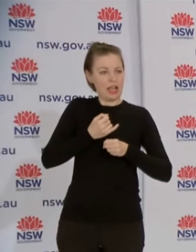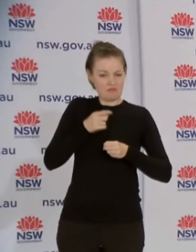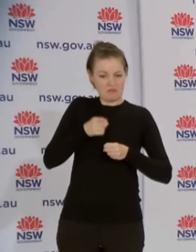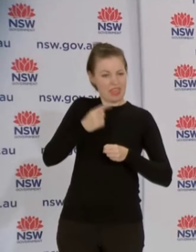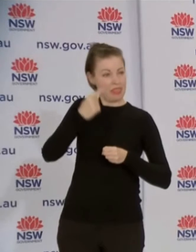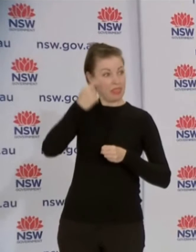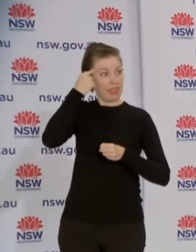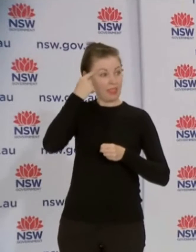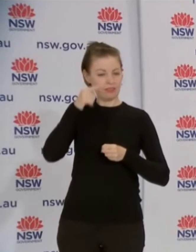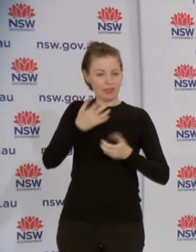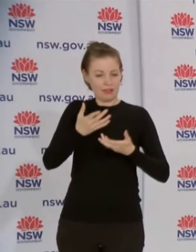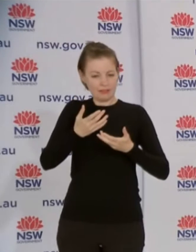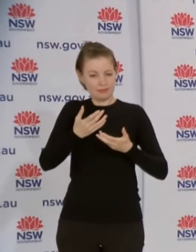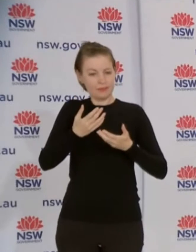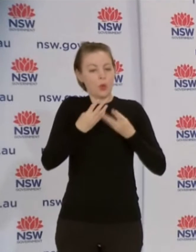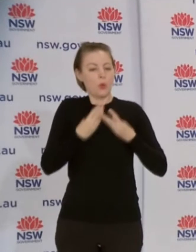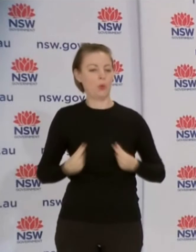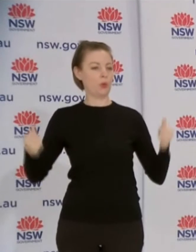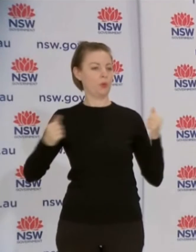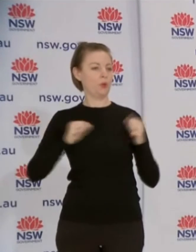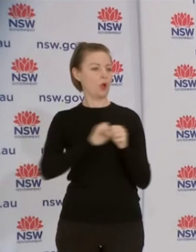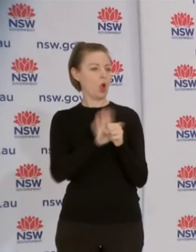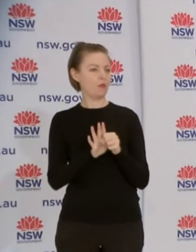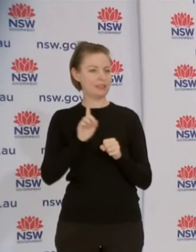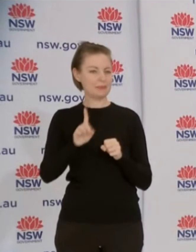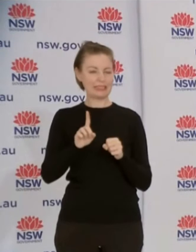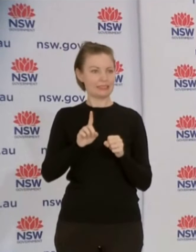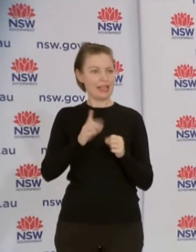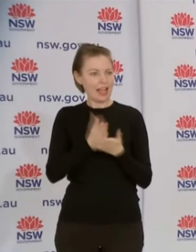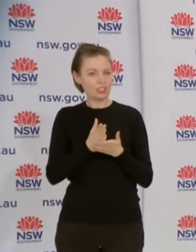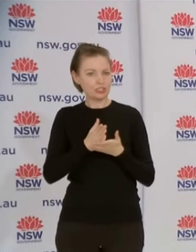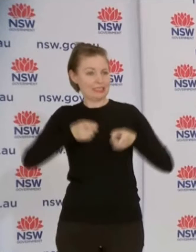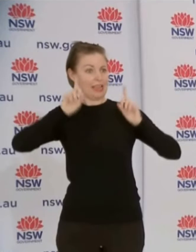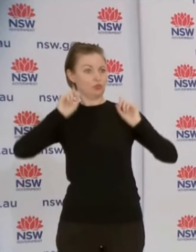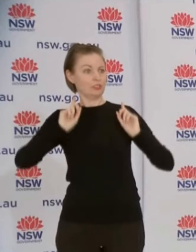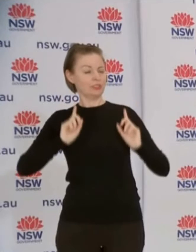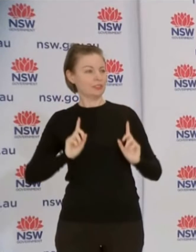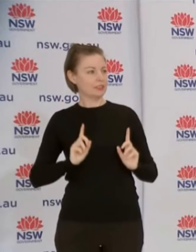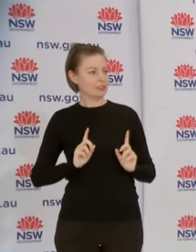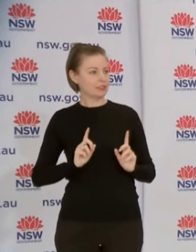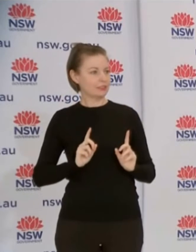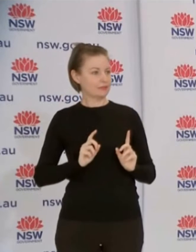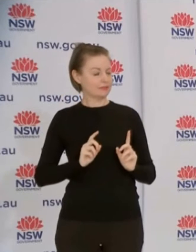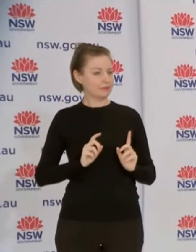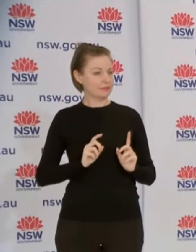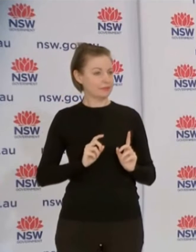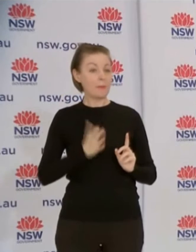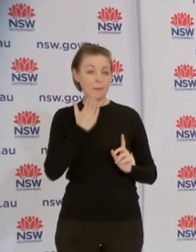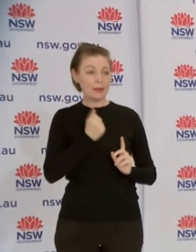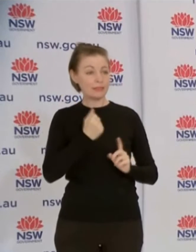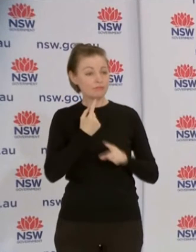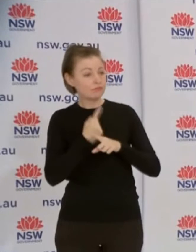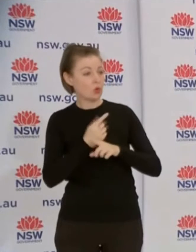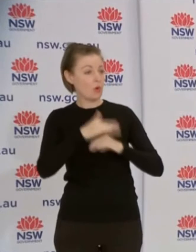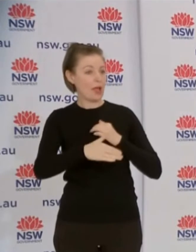They were COVID positive. Can you just talk to us about the risks of using unproven treatments in treating COVID and the message to